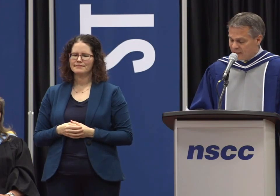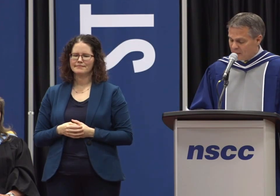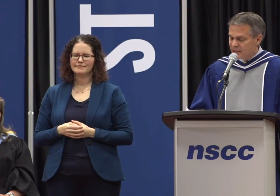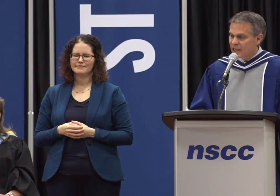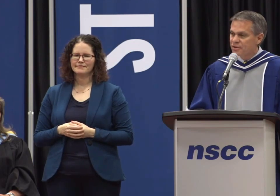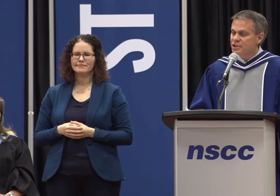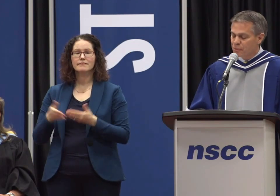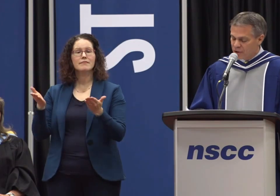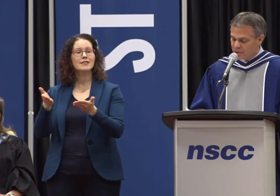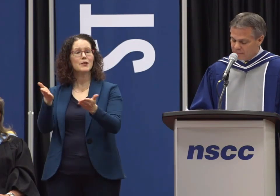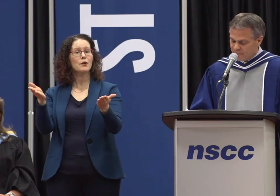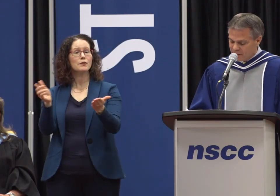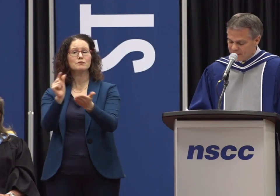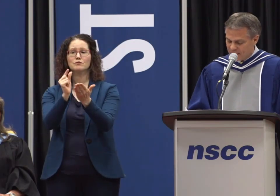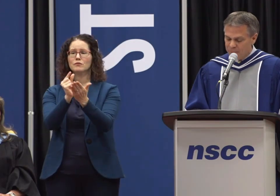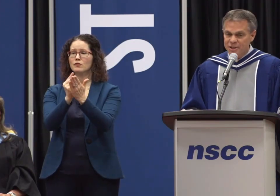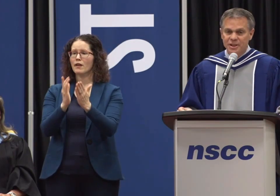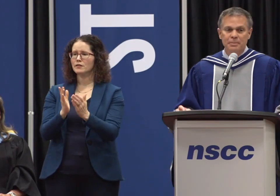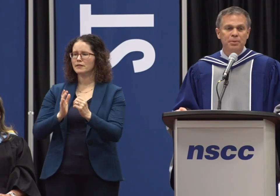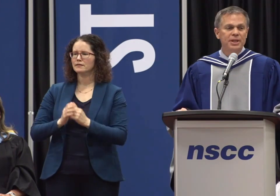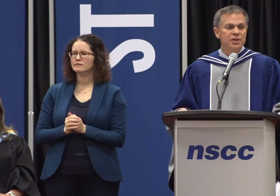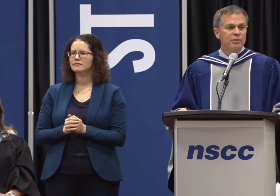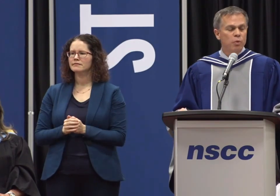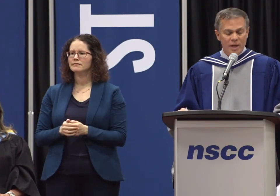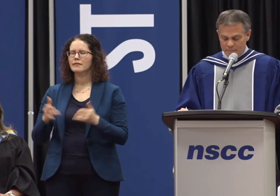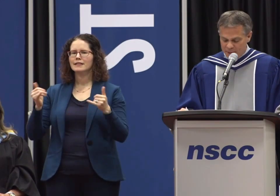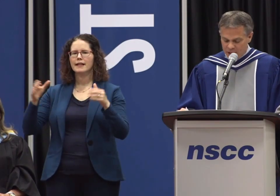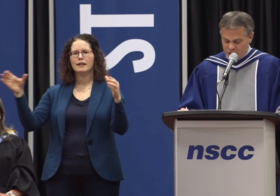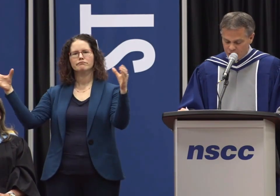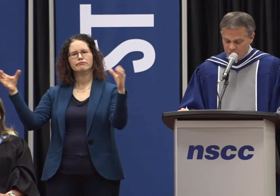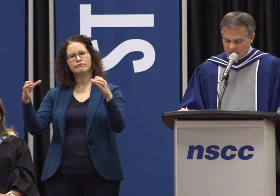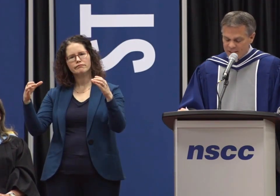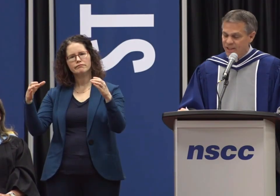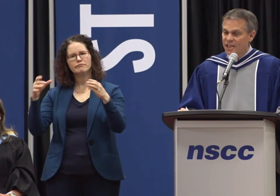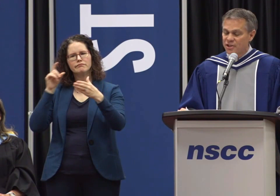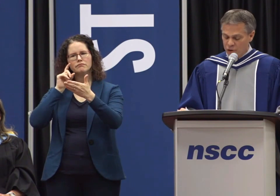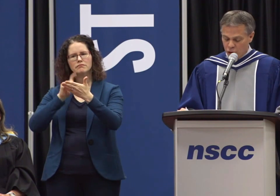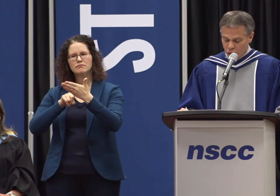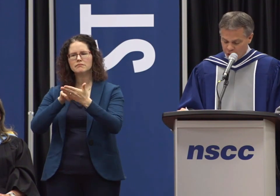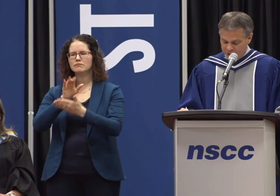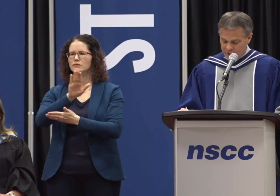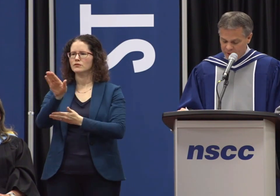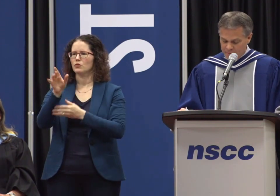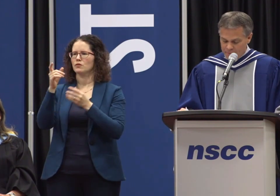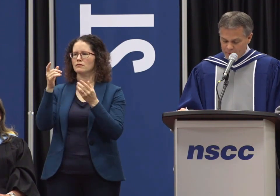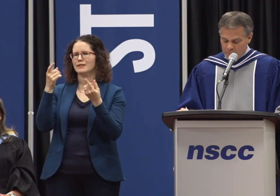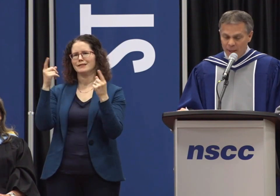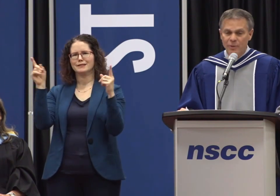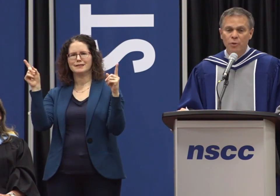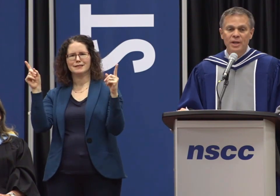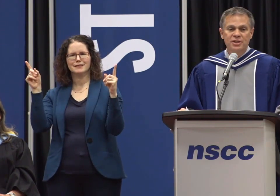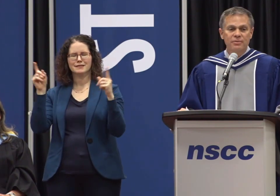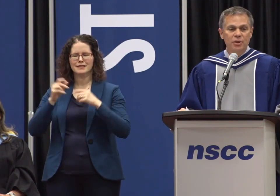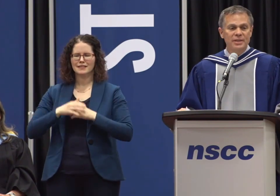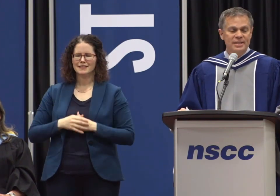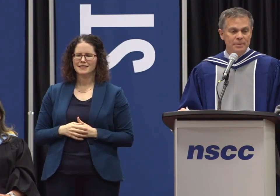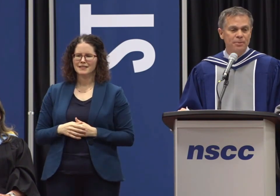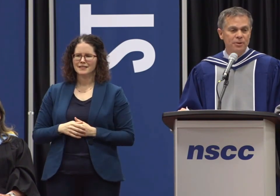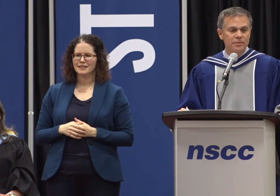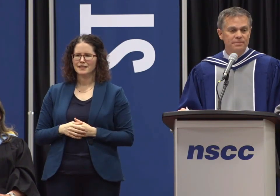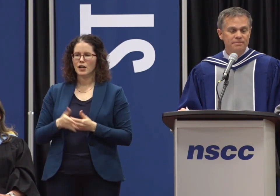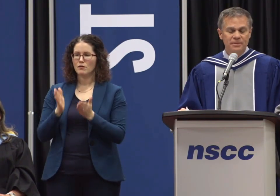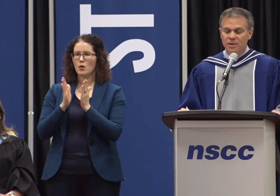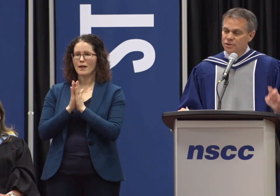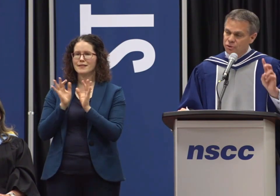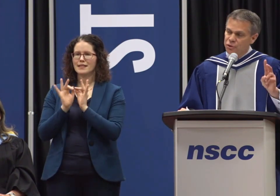as we come together this morning to celebrate the completion of one major stage of your learning, my request of you is